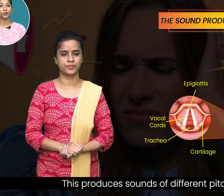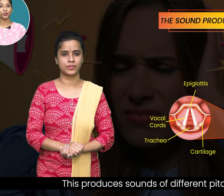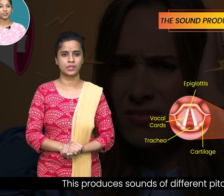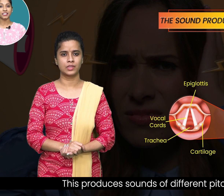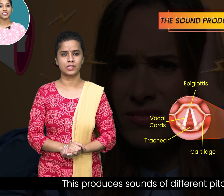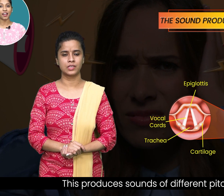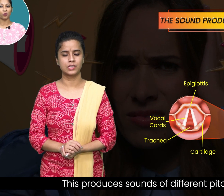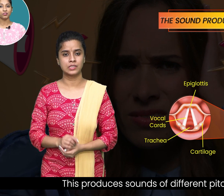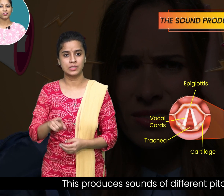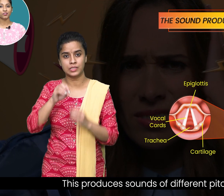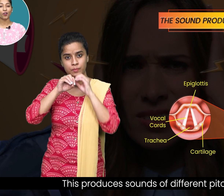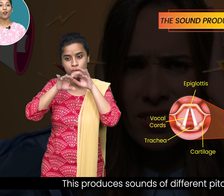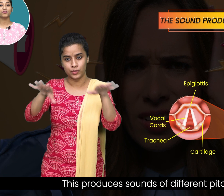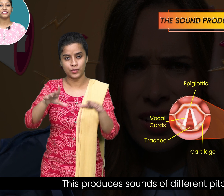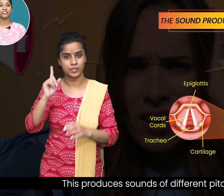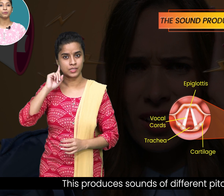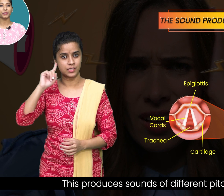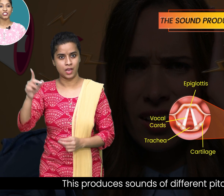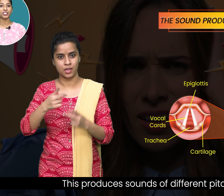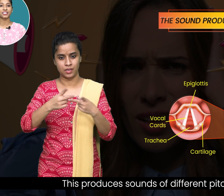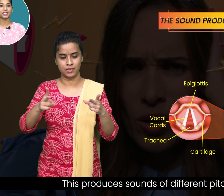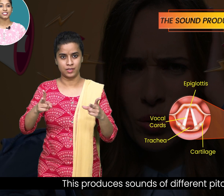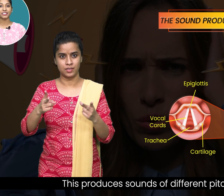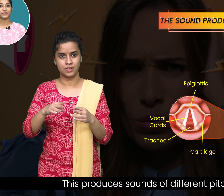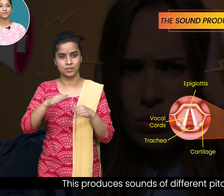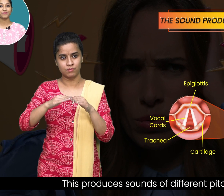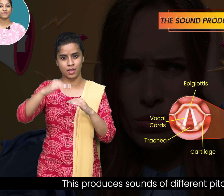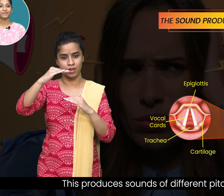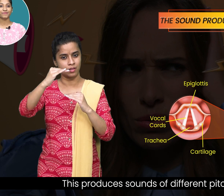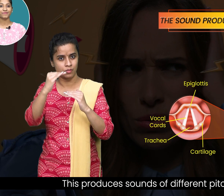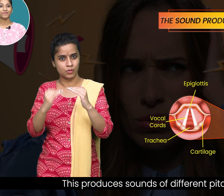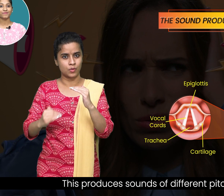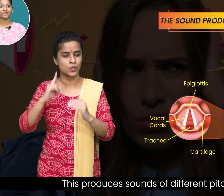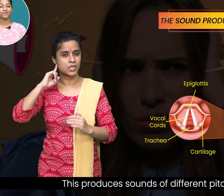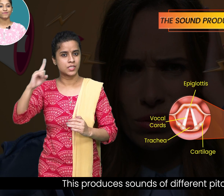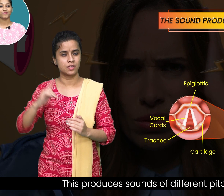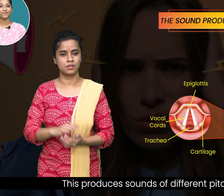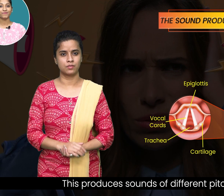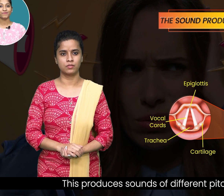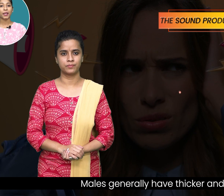This produces sounds of different pitches.